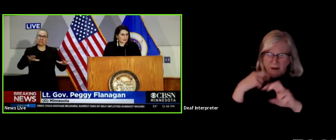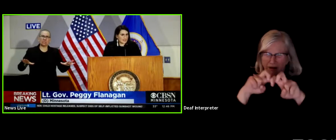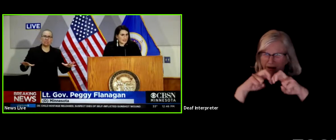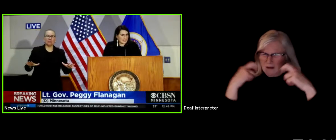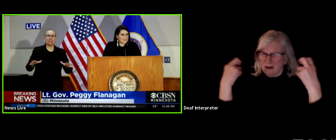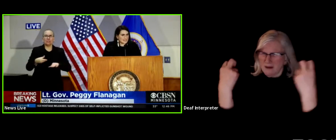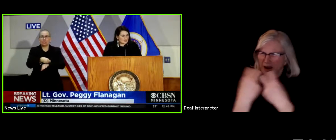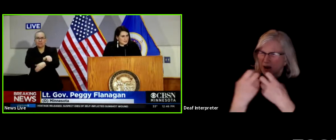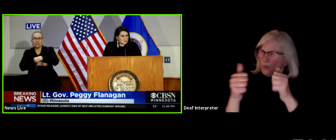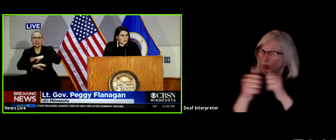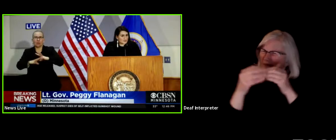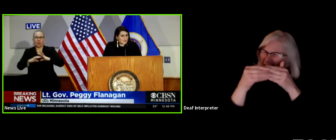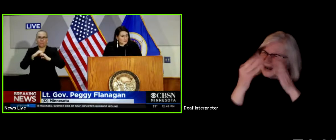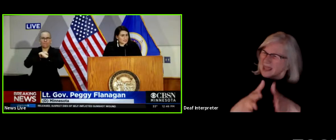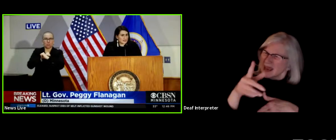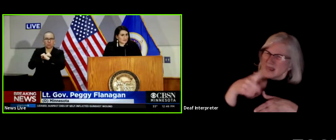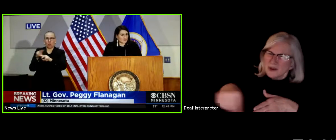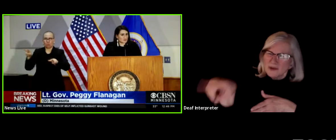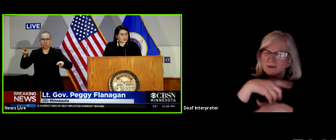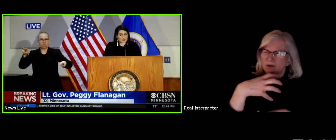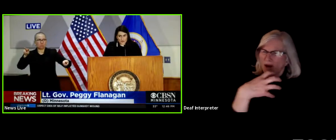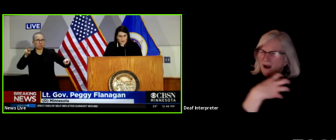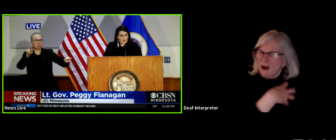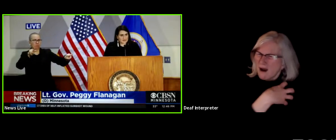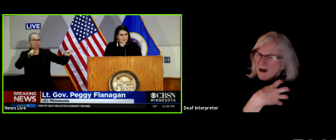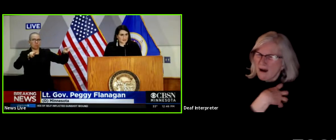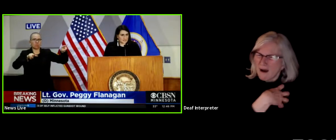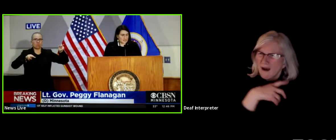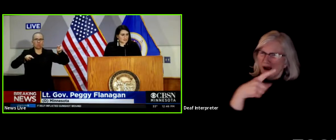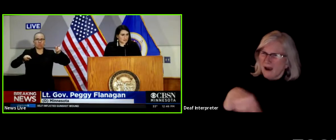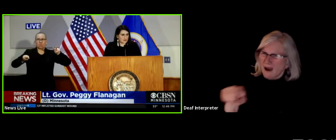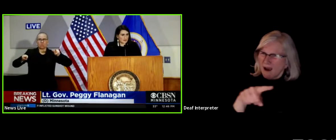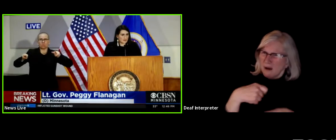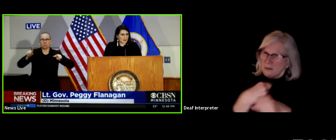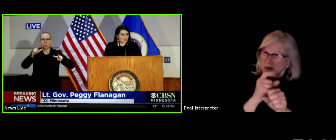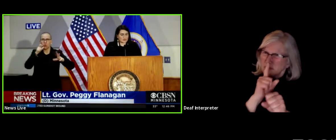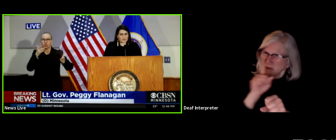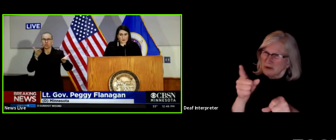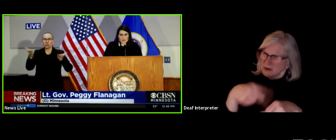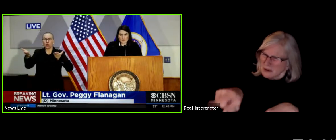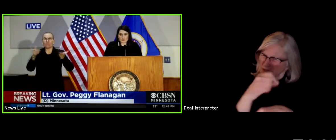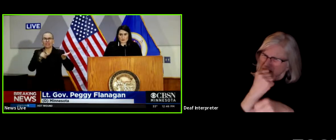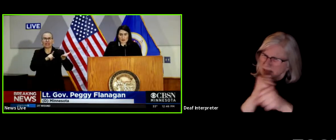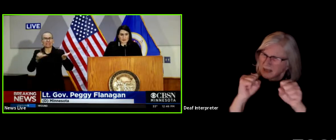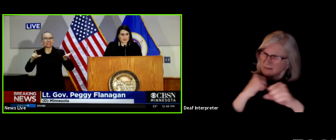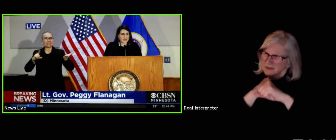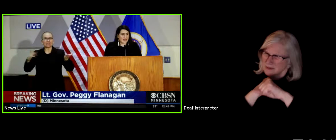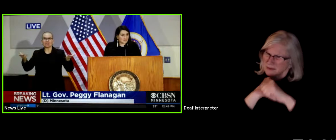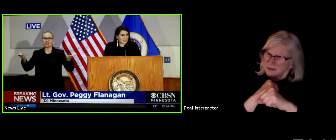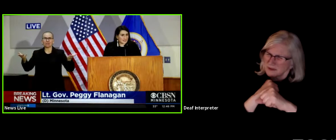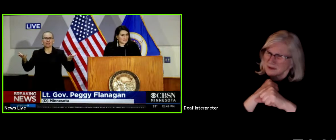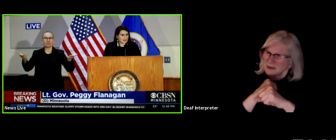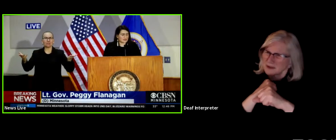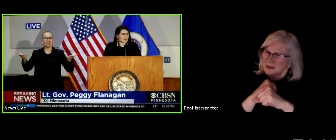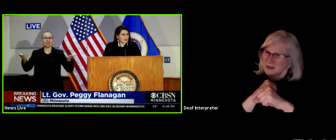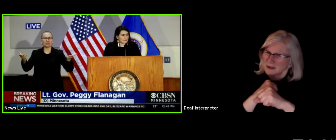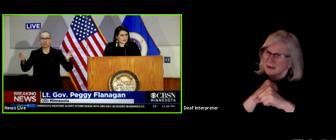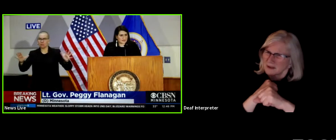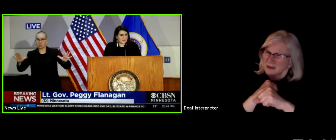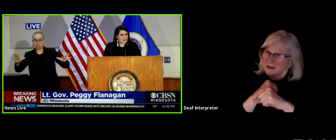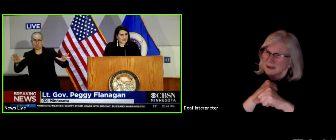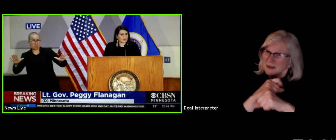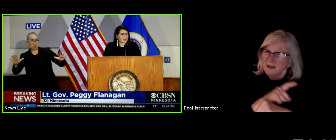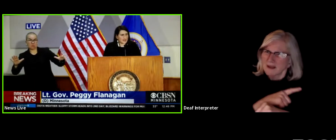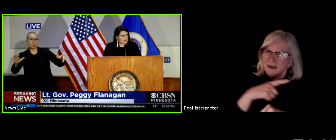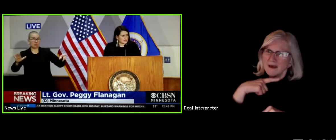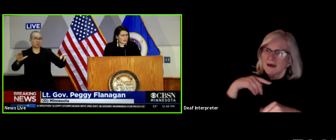safe and to keep the folks safe who serve in the legislature, but the folks who come there to advocate on causes